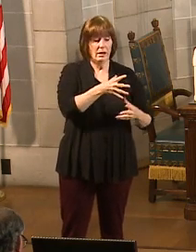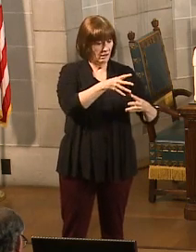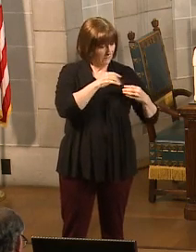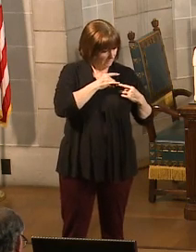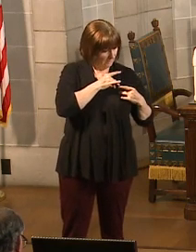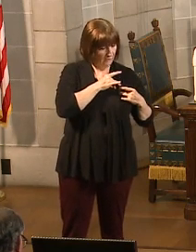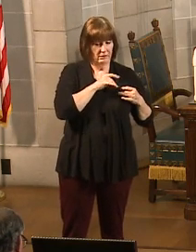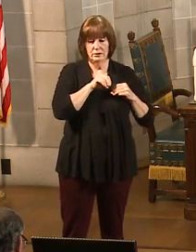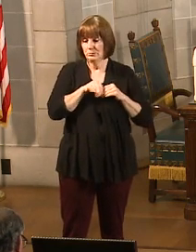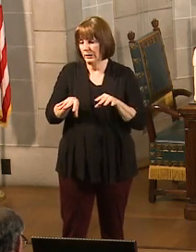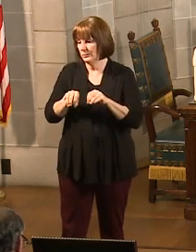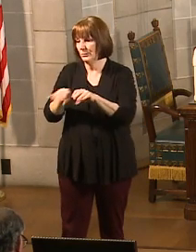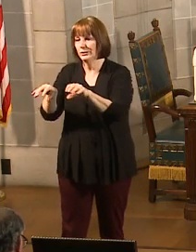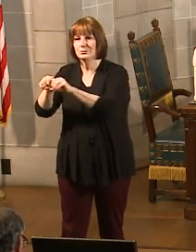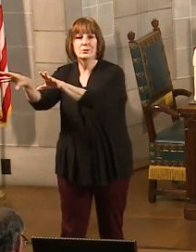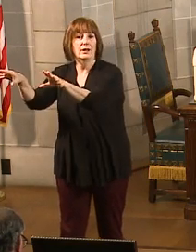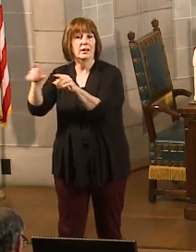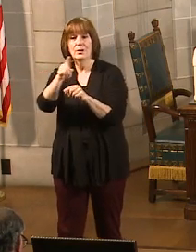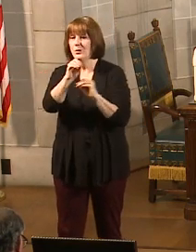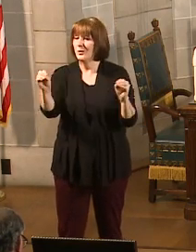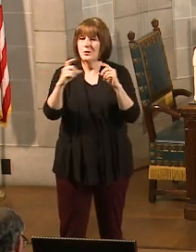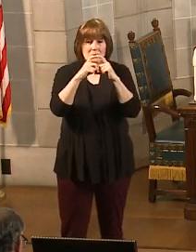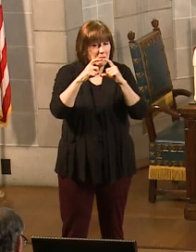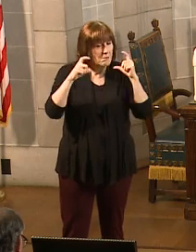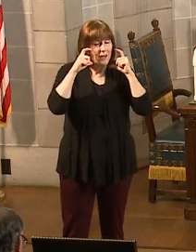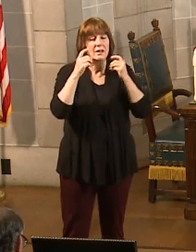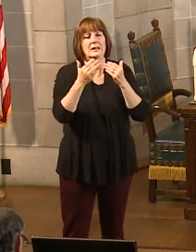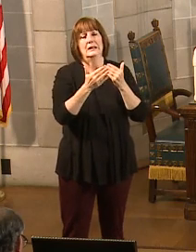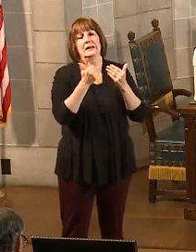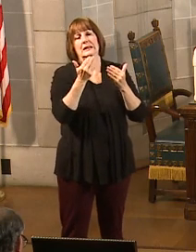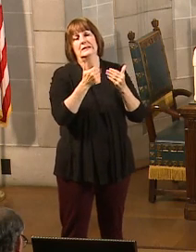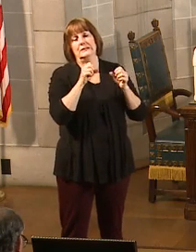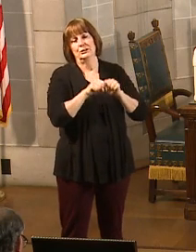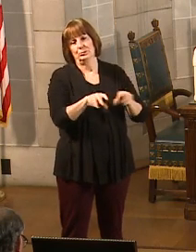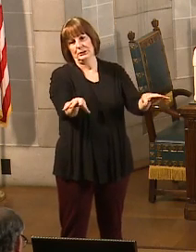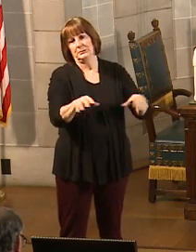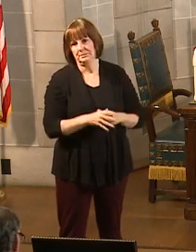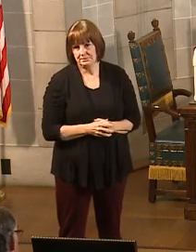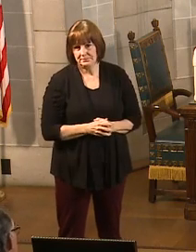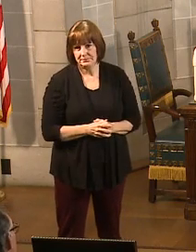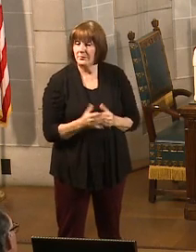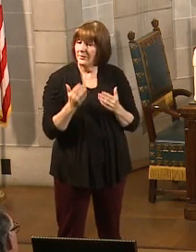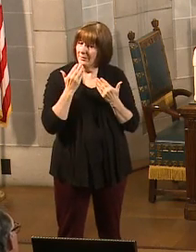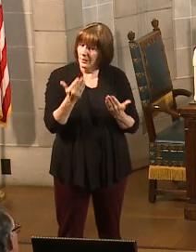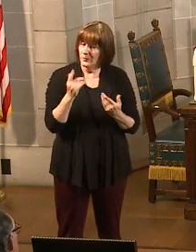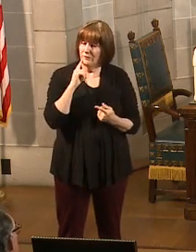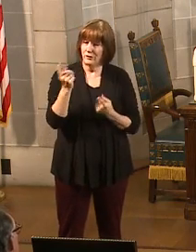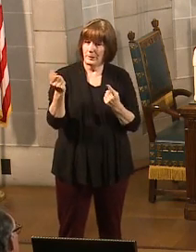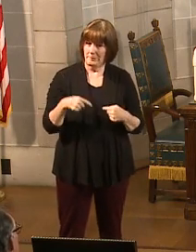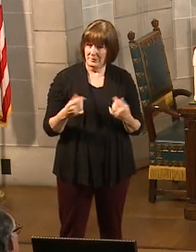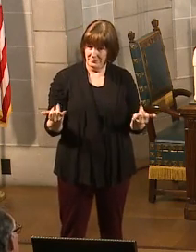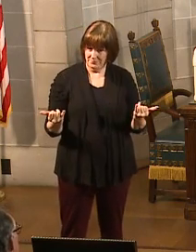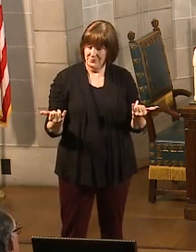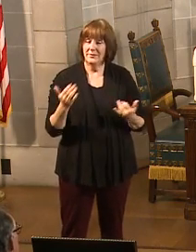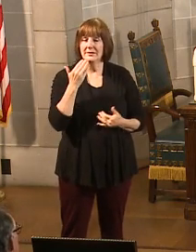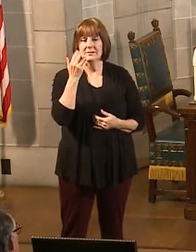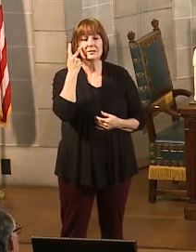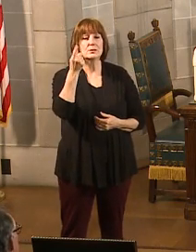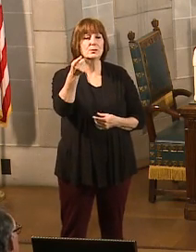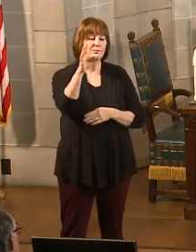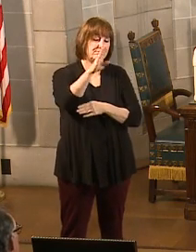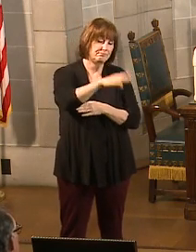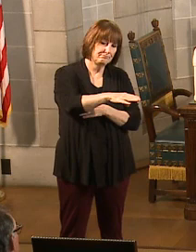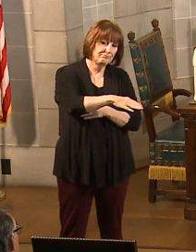you're close to somebody without that mask on, that's going to give the virus a chance to spread. And with that, thank you all very much. And again, we'll see you here